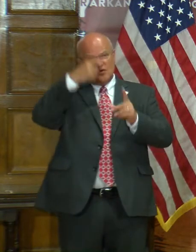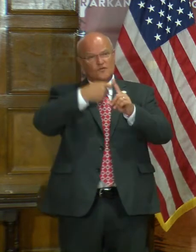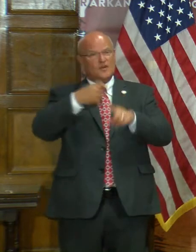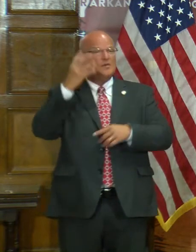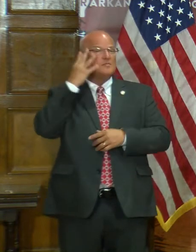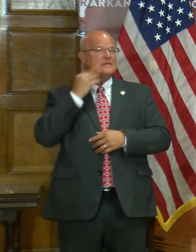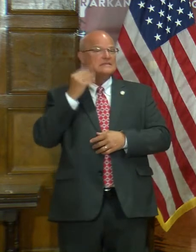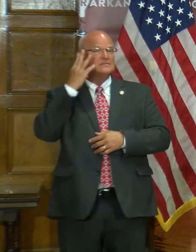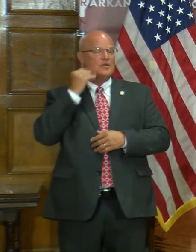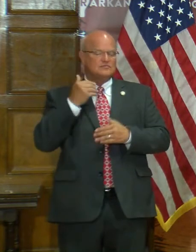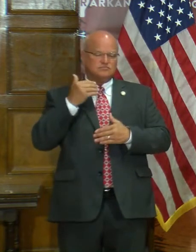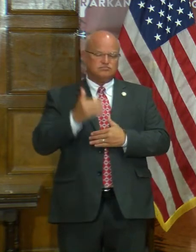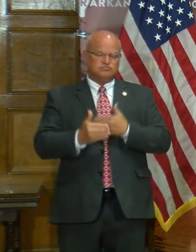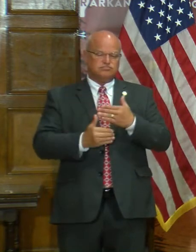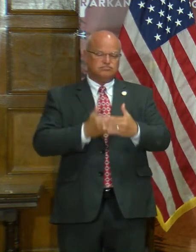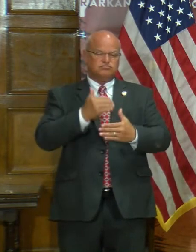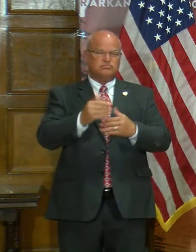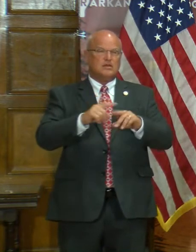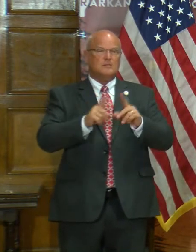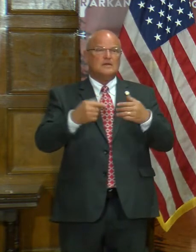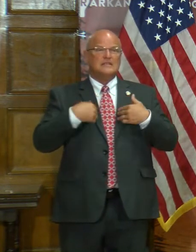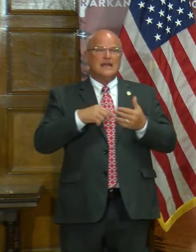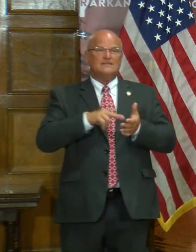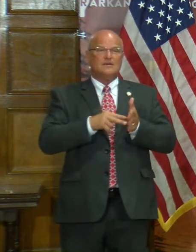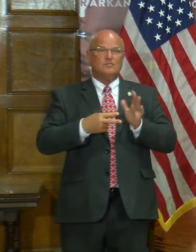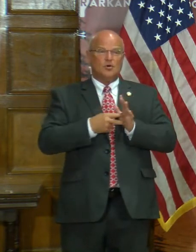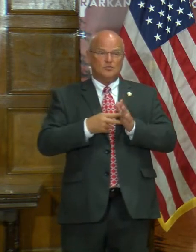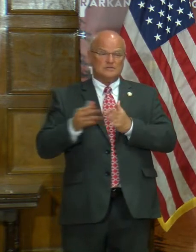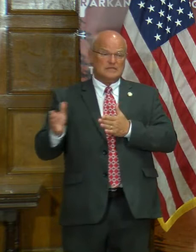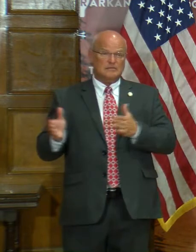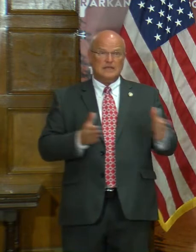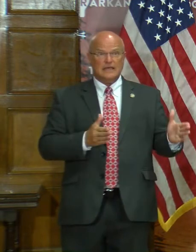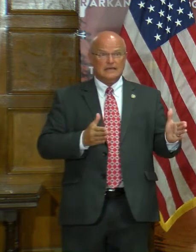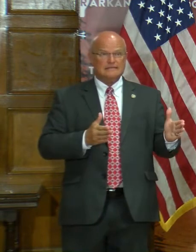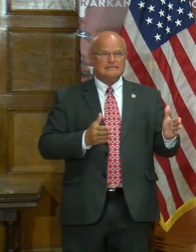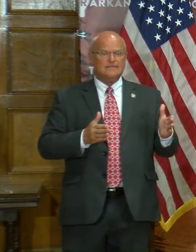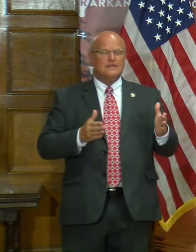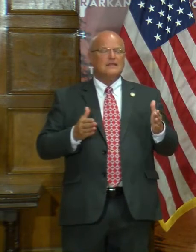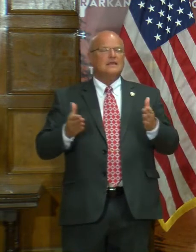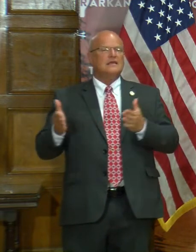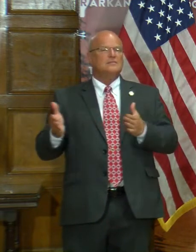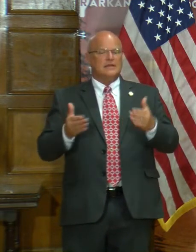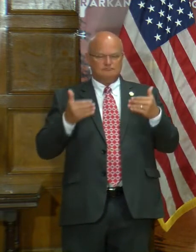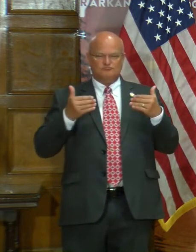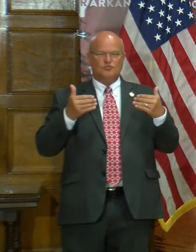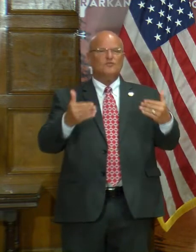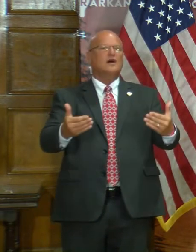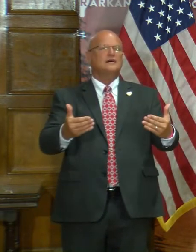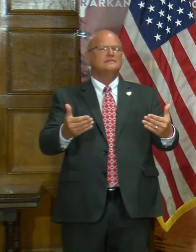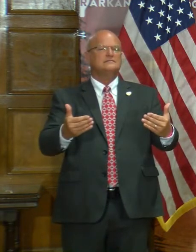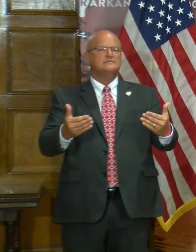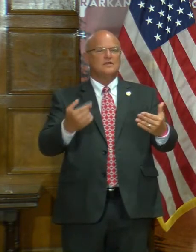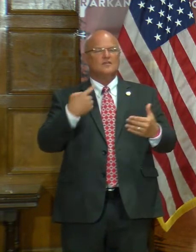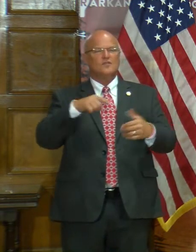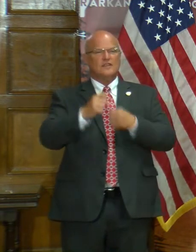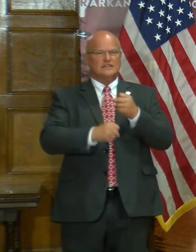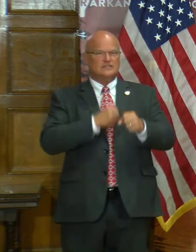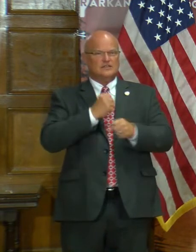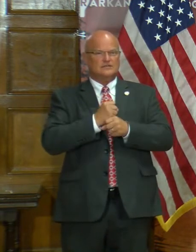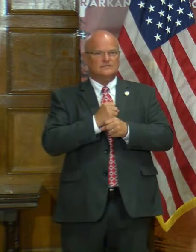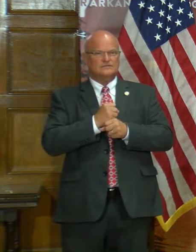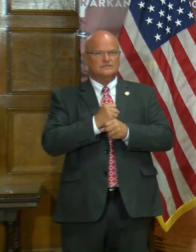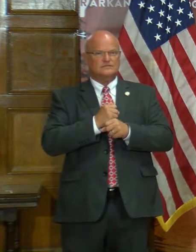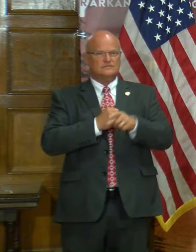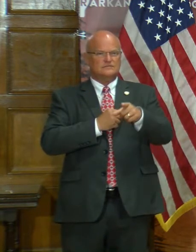experience as we go along, but you have to have a purpose and intent, and the intent is, let's move on for the season. So I